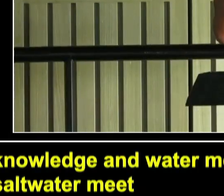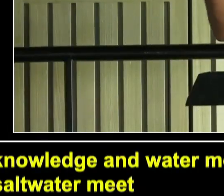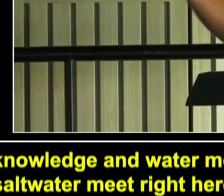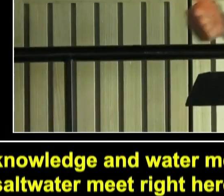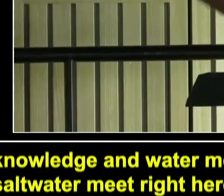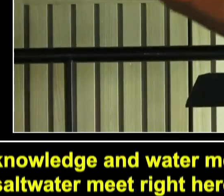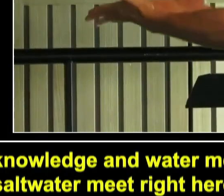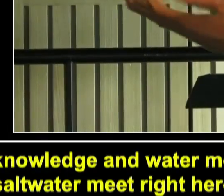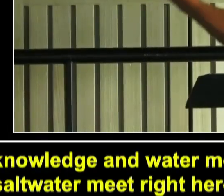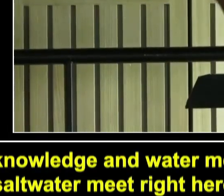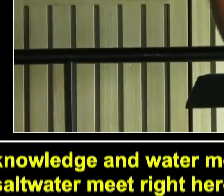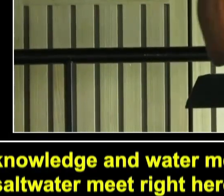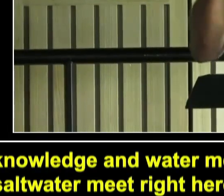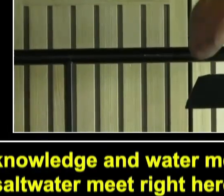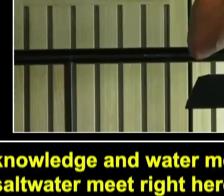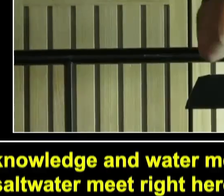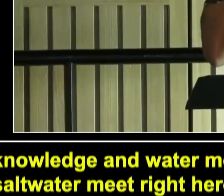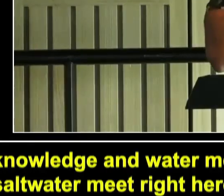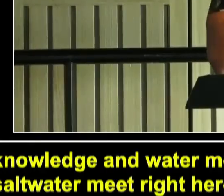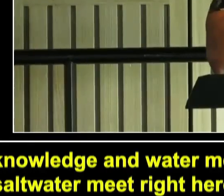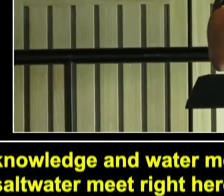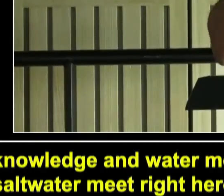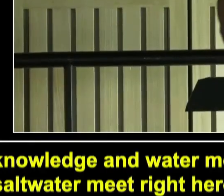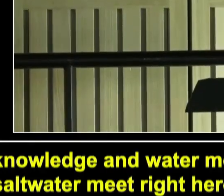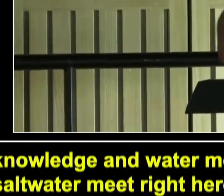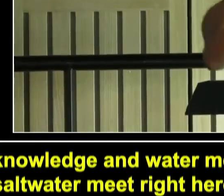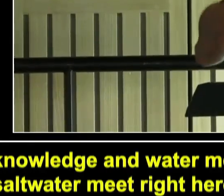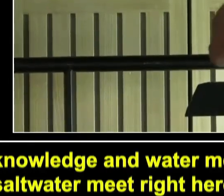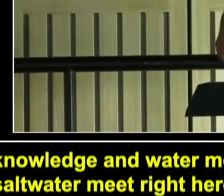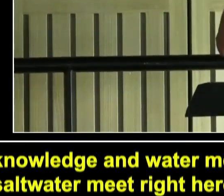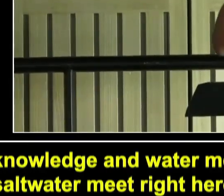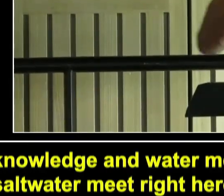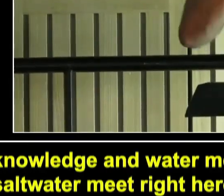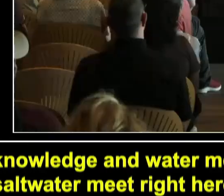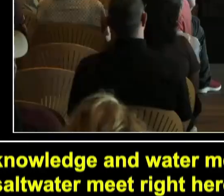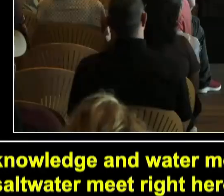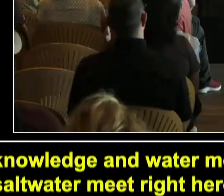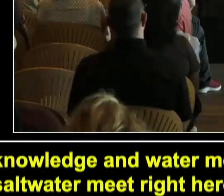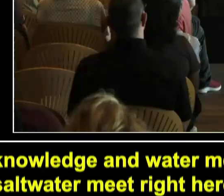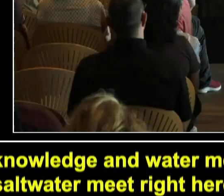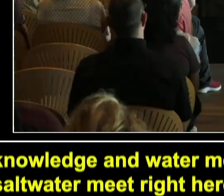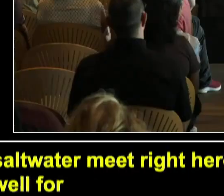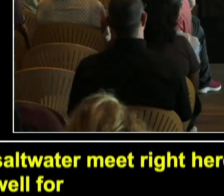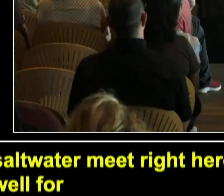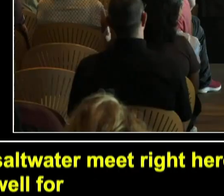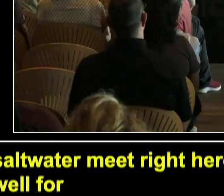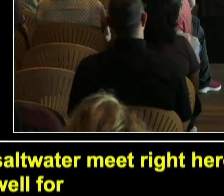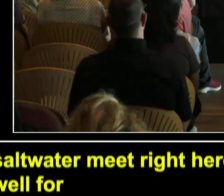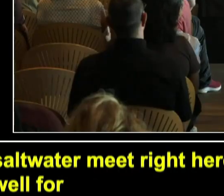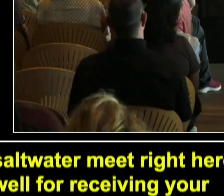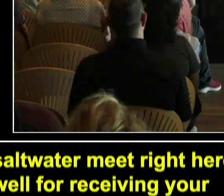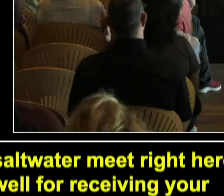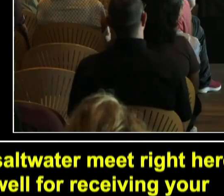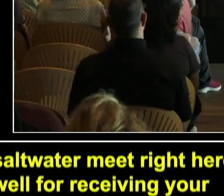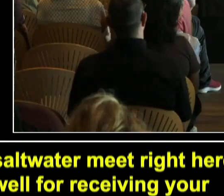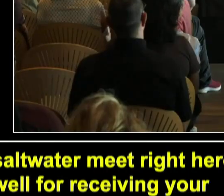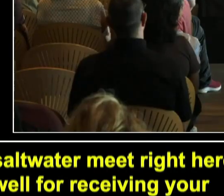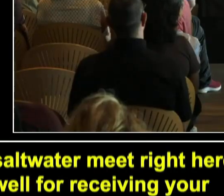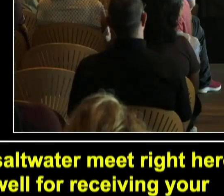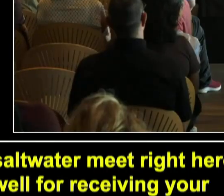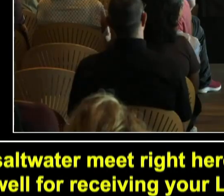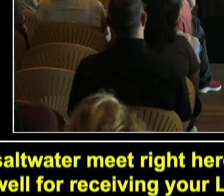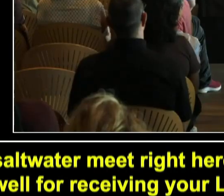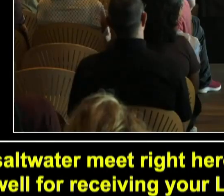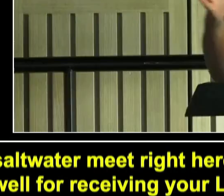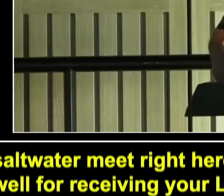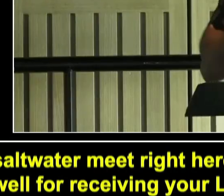First of all, I'd like to congratulate Uncle Paul as well for receiving your Lifetime Award of Acknowledgement from